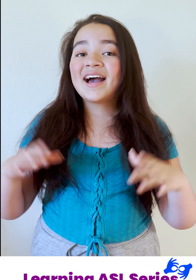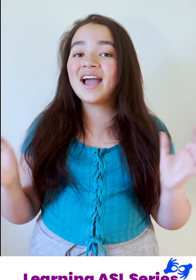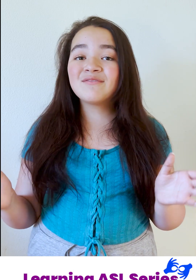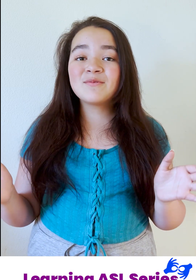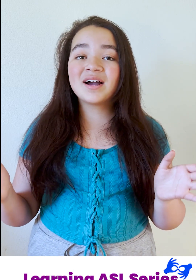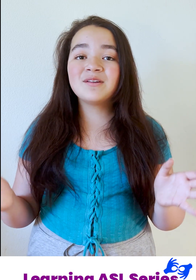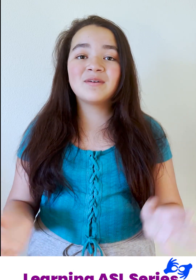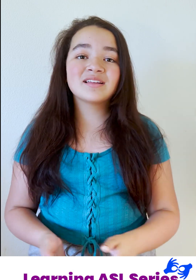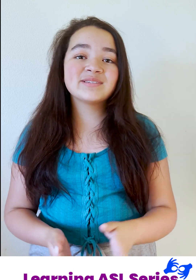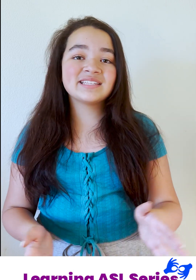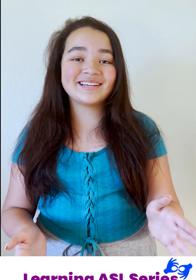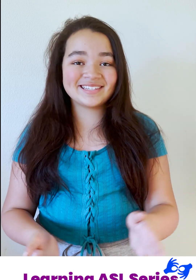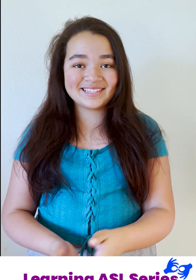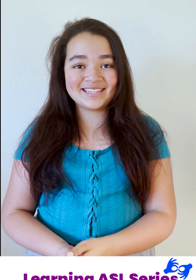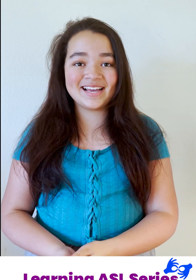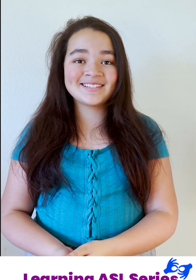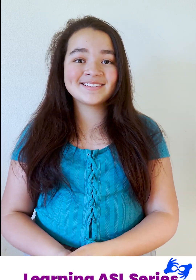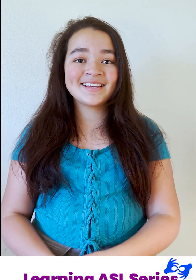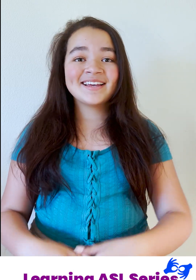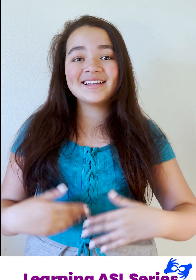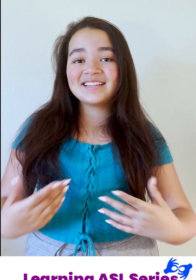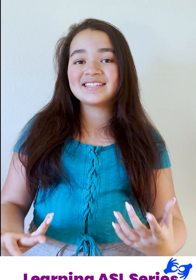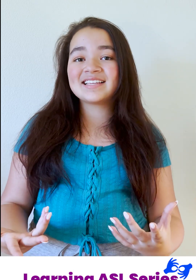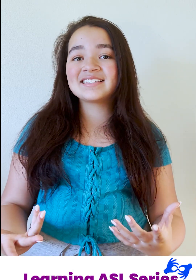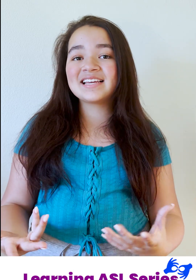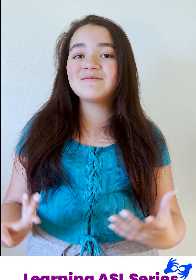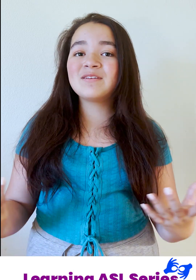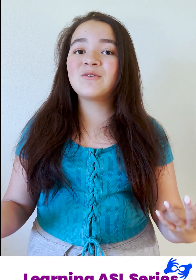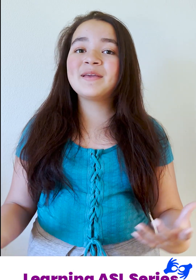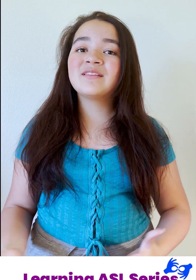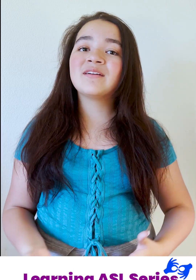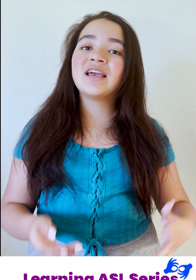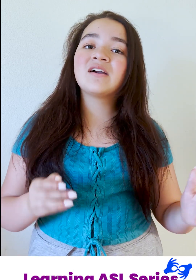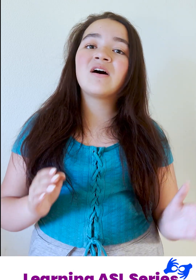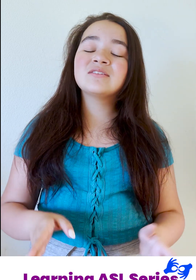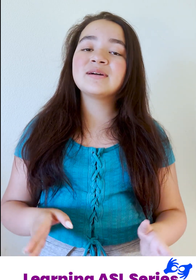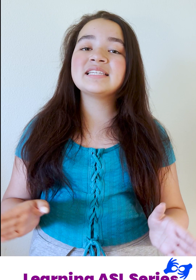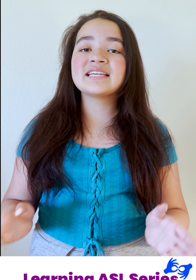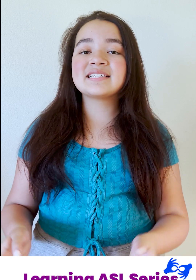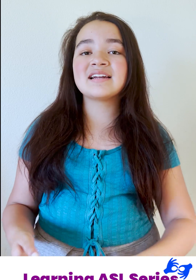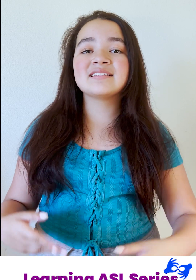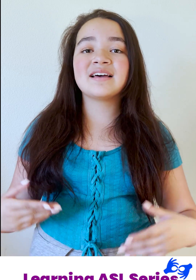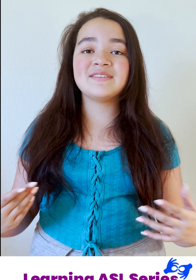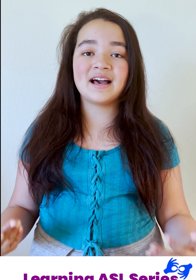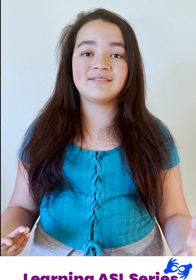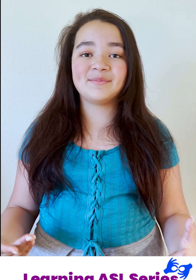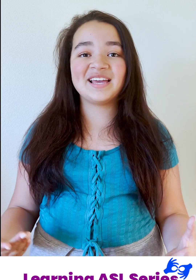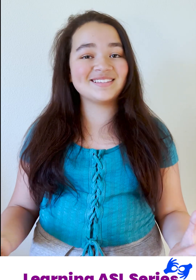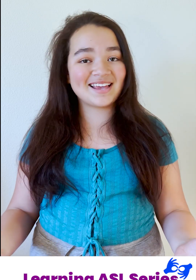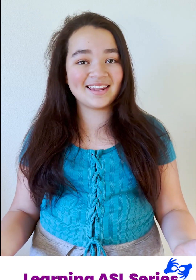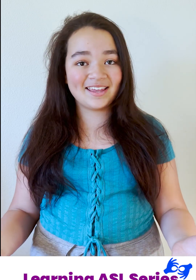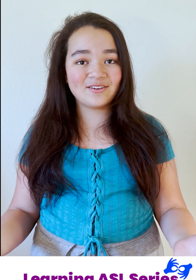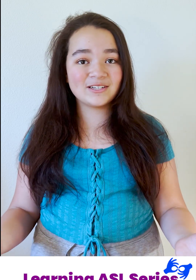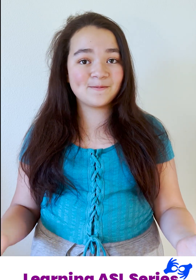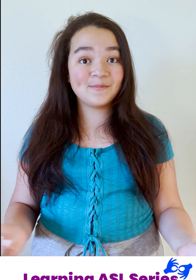Hi everyone, welcome to lesson 6. In this lesson, we will be learning all 26 letters of the alphabet in sign language. Let's